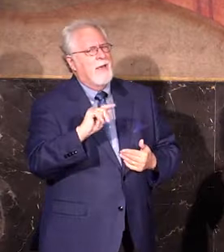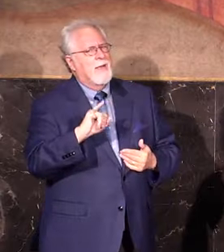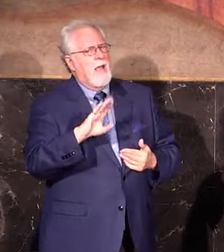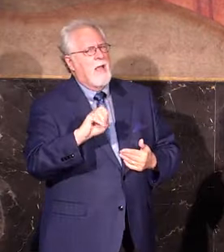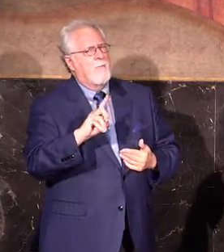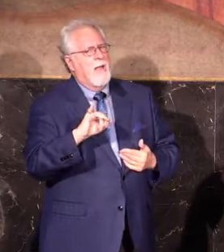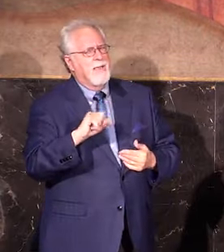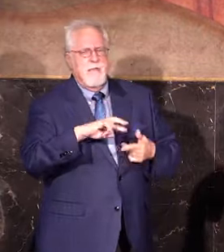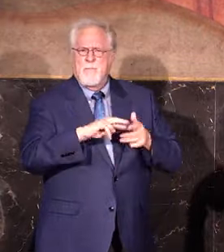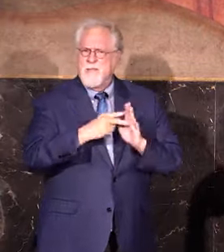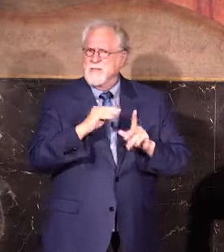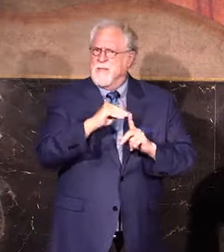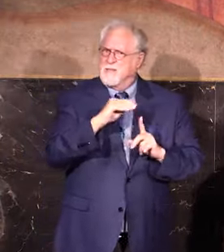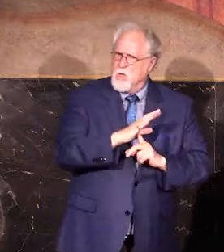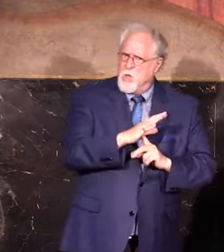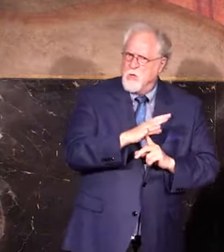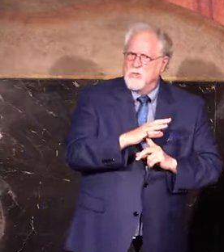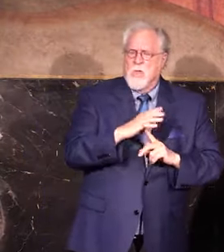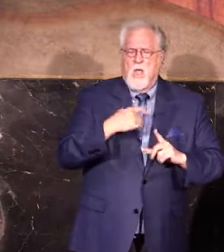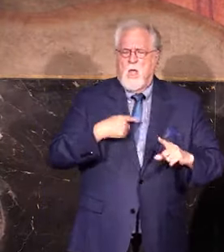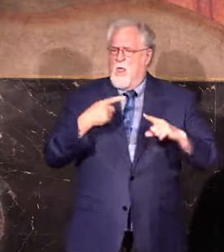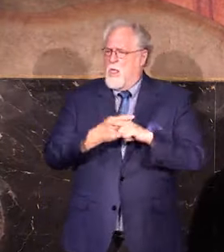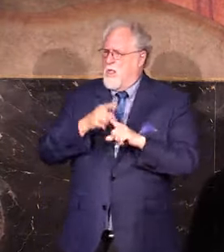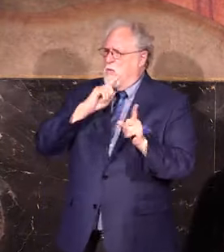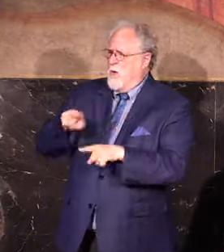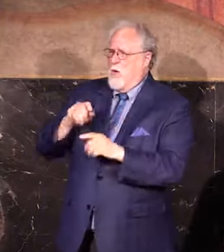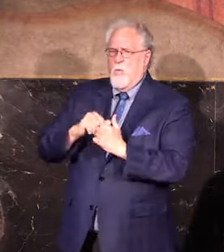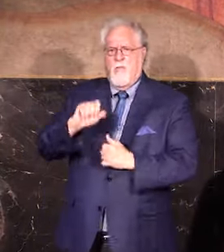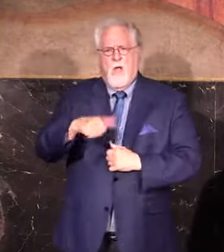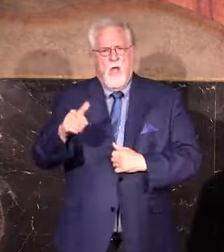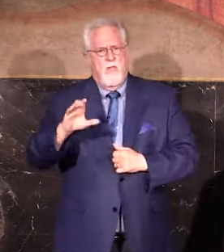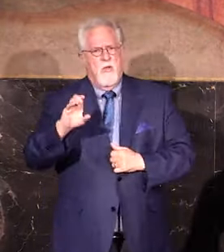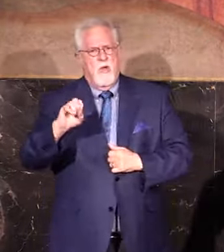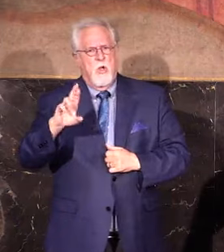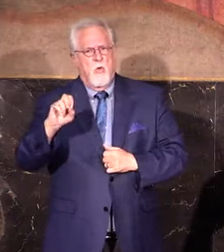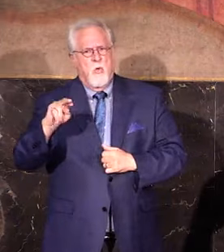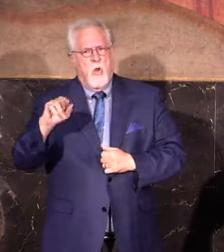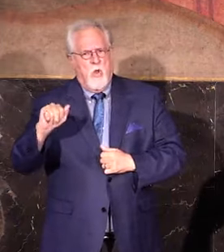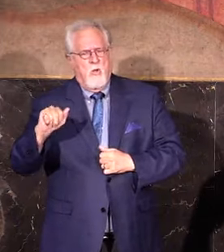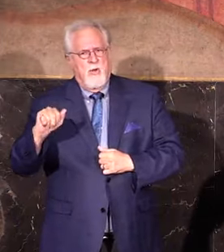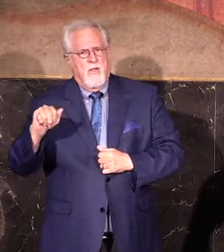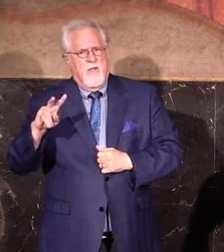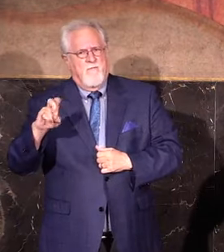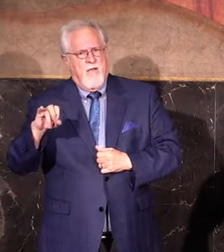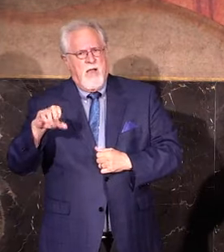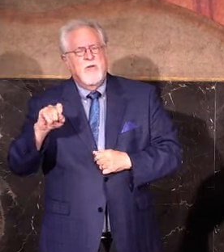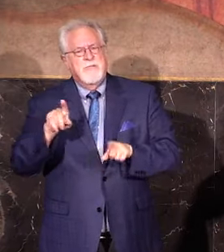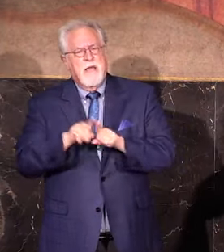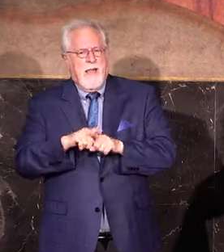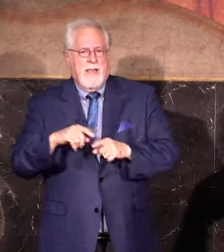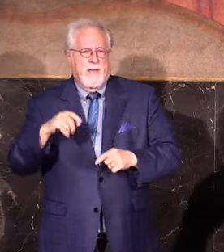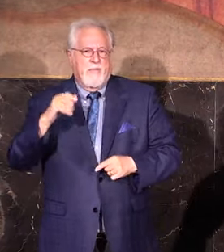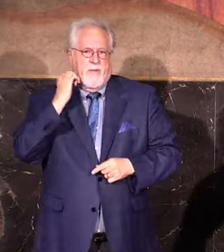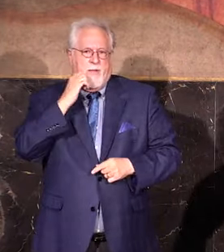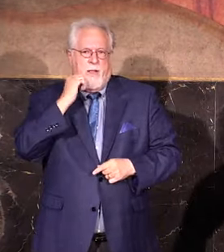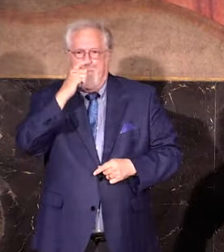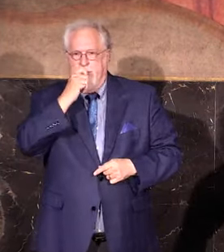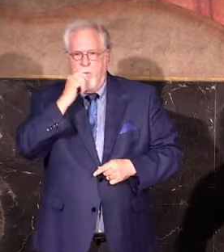have been exposed? Is there cross-reactivity with other coronaviruses, like, you know, the 10 to 30% of the common cold that's caused by other